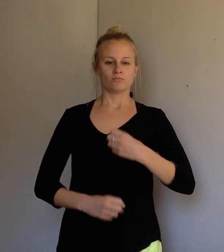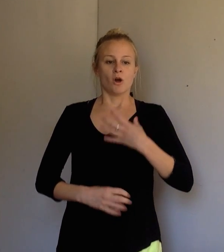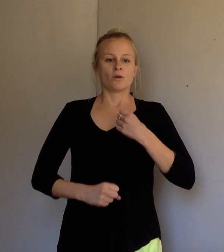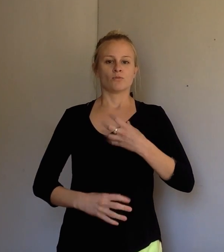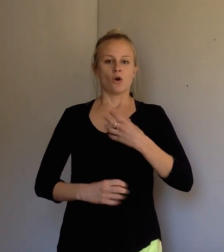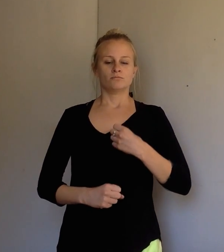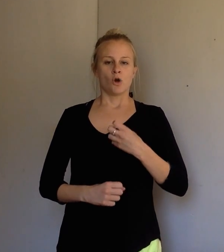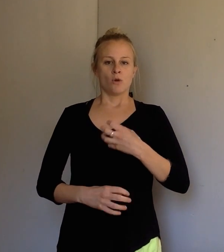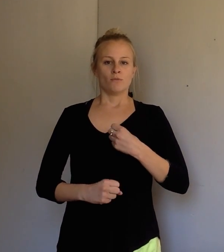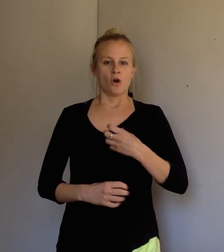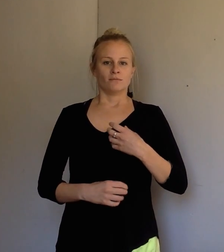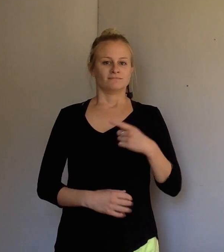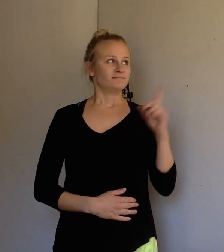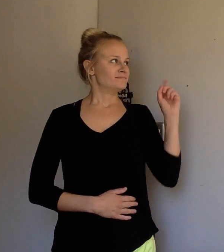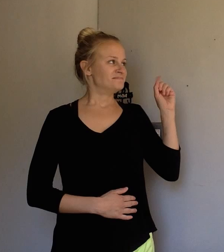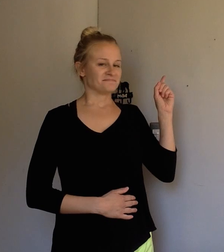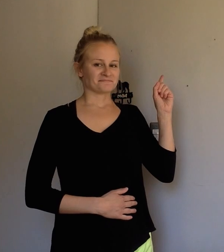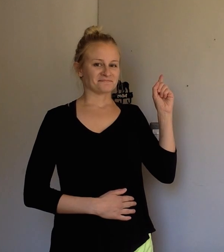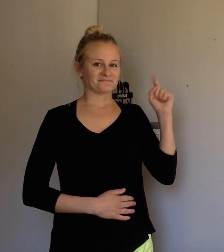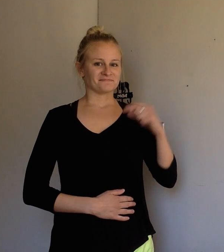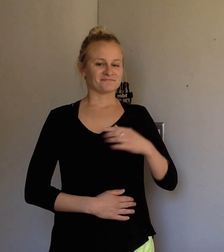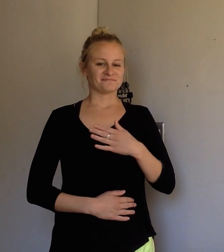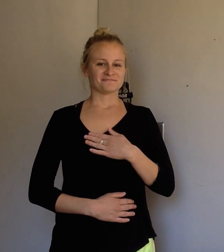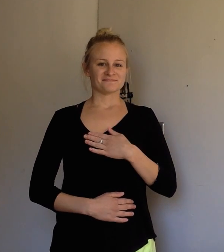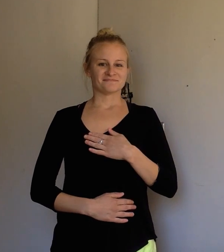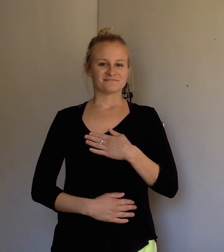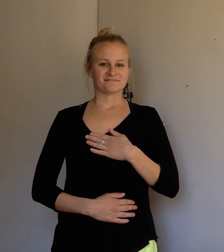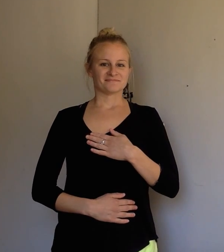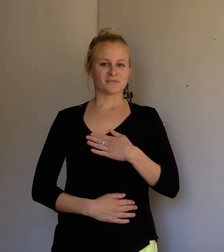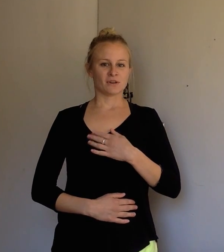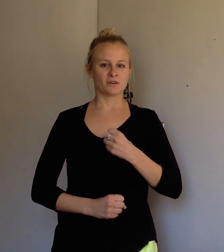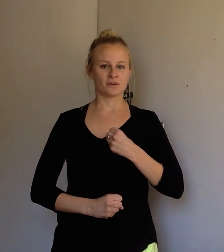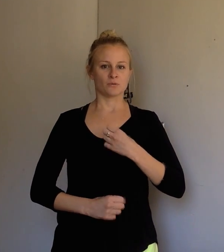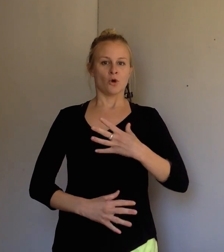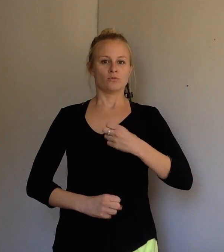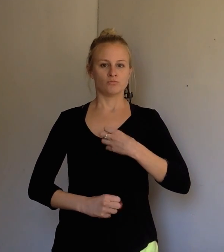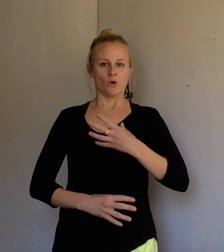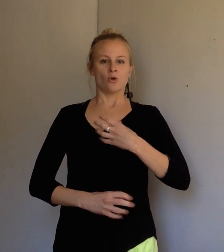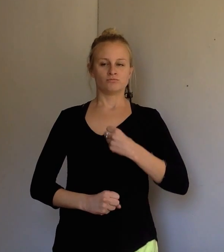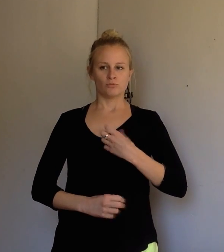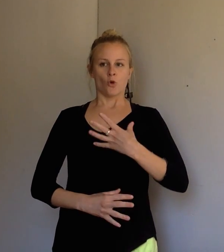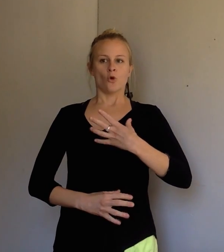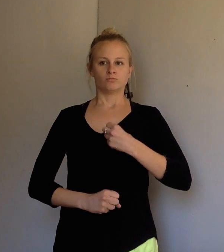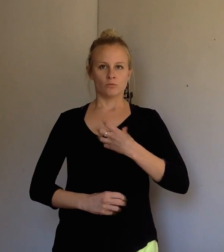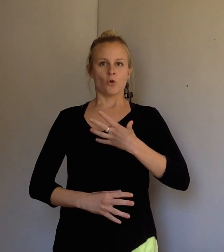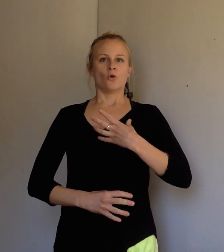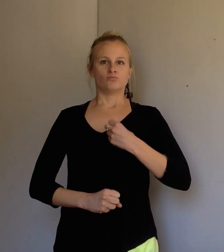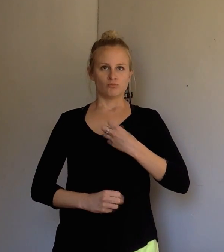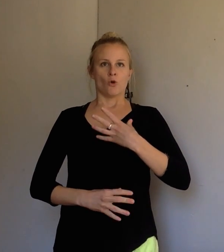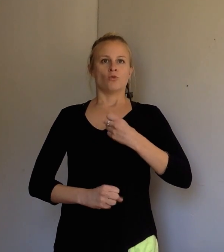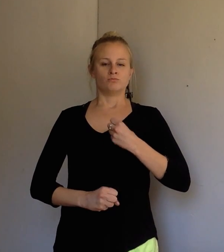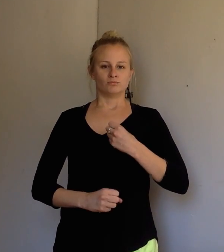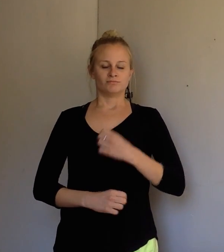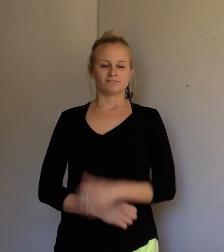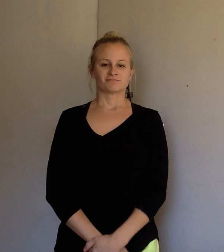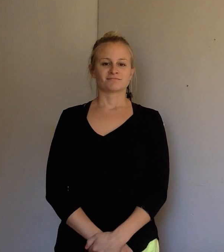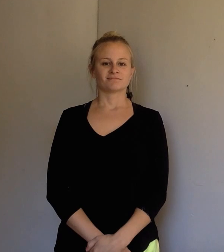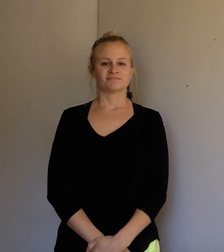you. It literally is that basic a way of making a sound. You could be stamping on somebody. It's having the same effect. You're just squeezing air out, and each of those